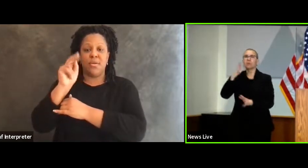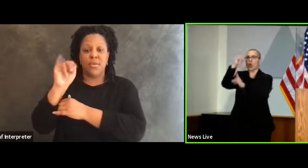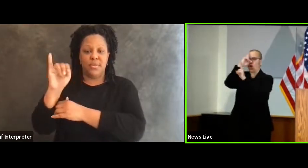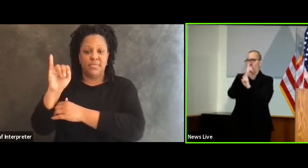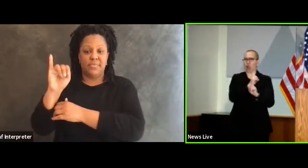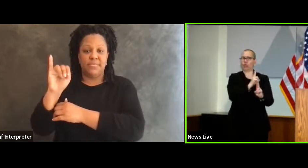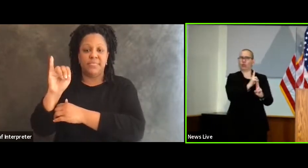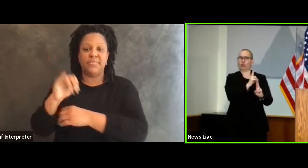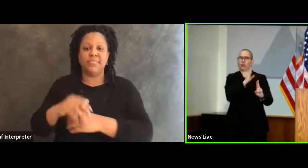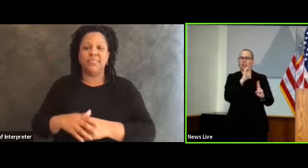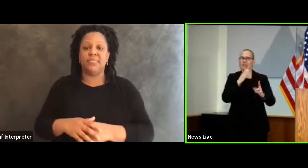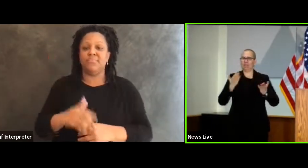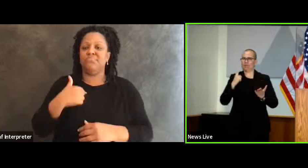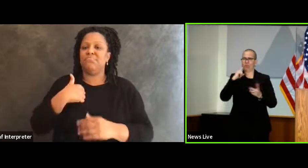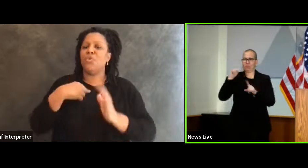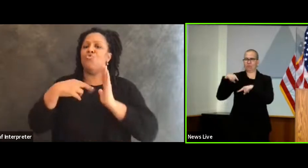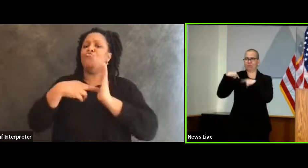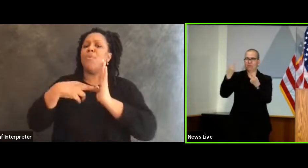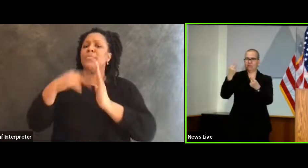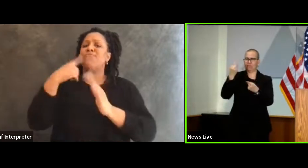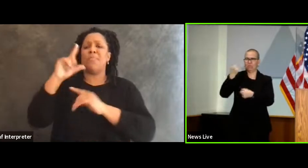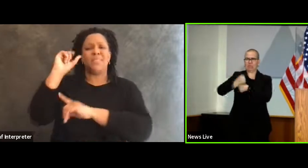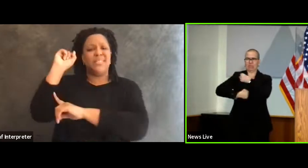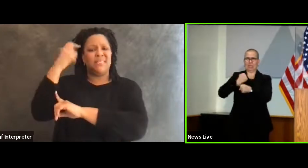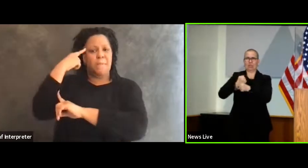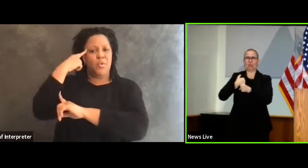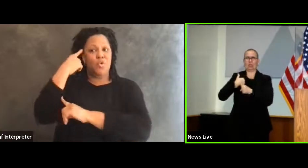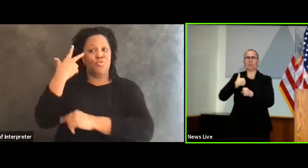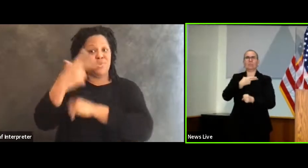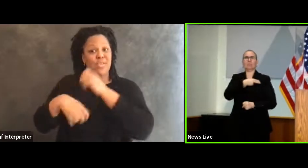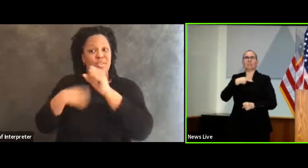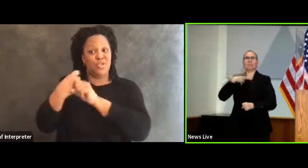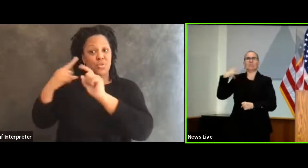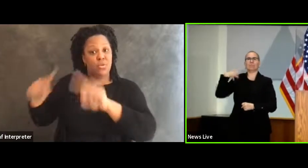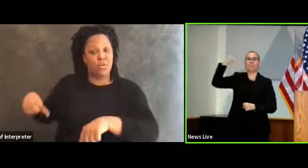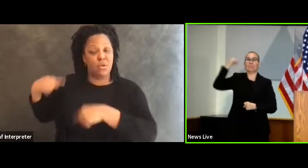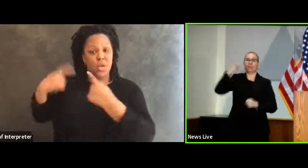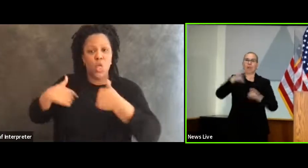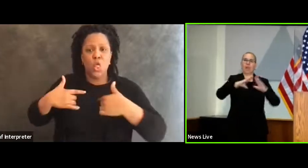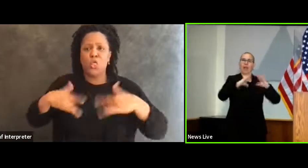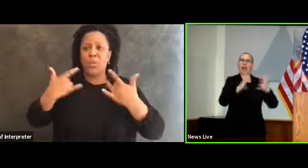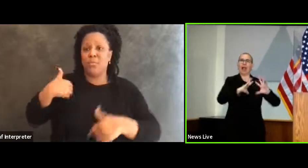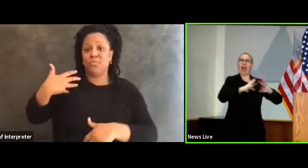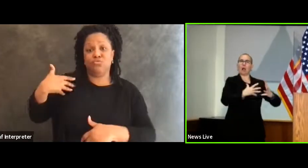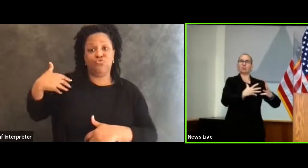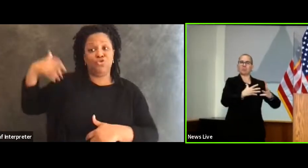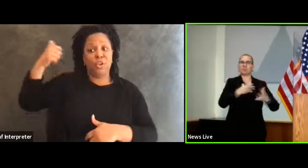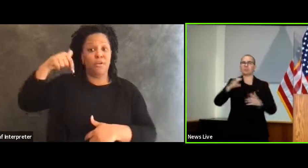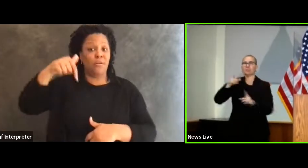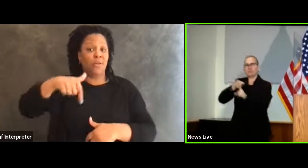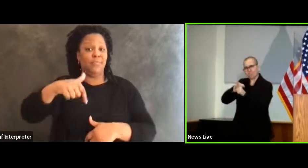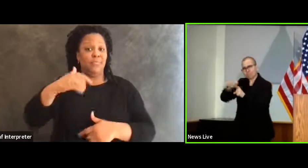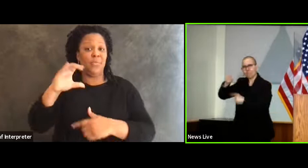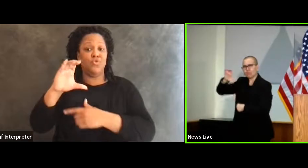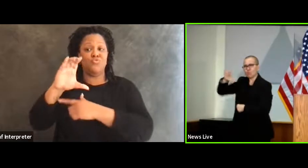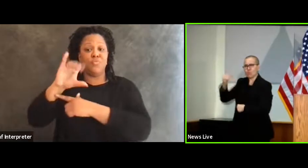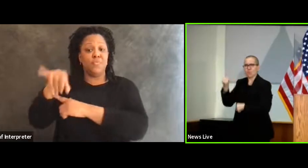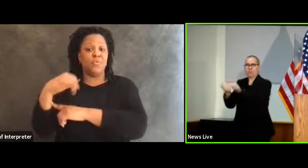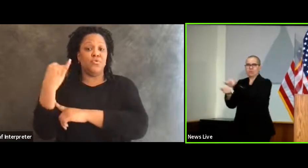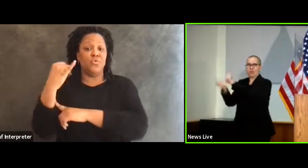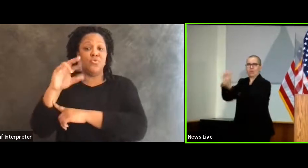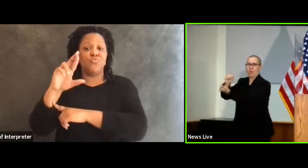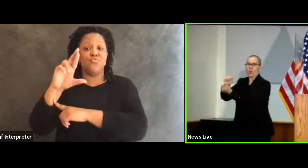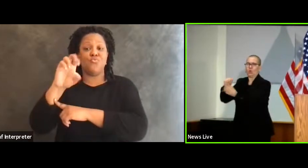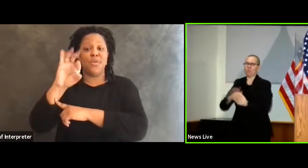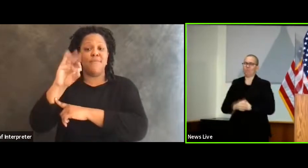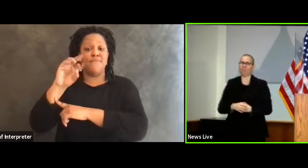past 3 years of chairing the Minnesota House Committee on Public Safety and Criminal Justice Reform. And I have to say right off the bat that